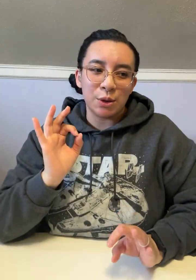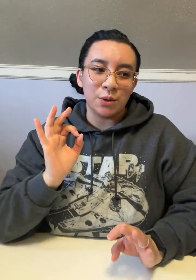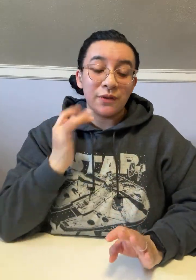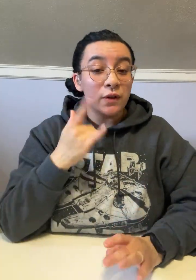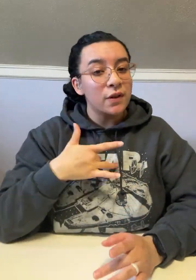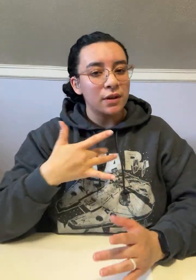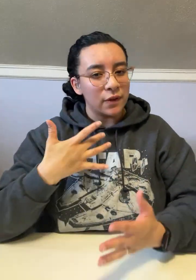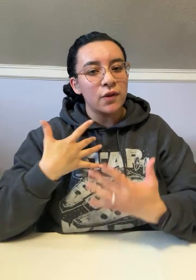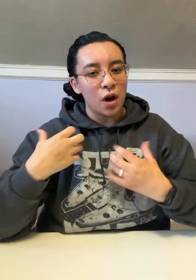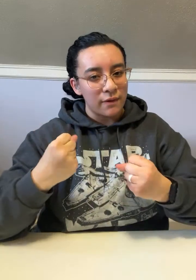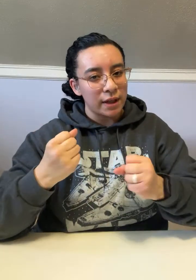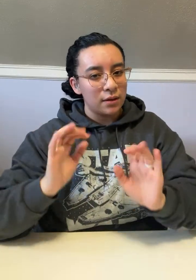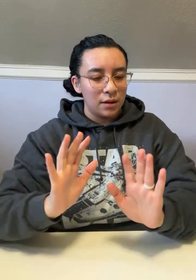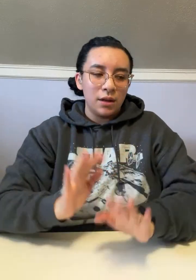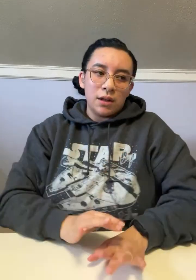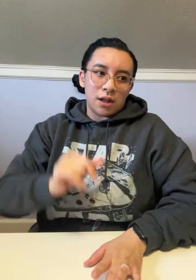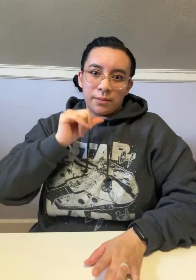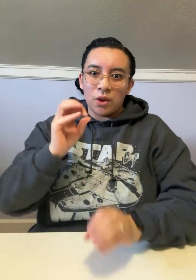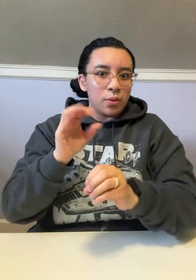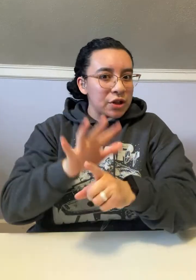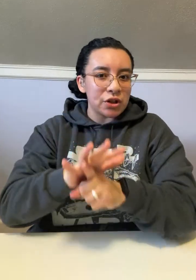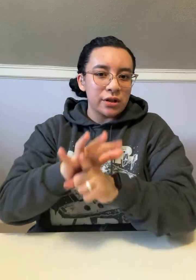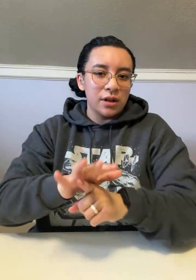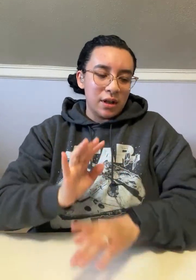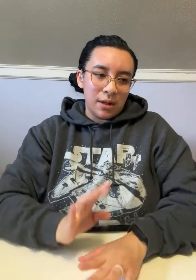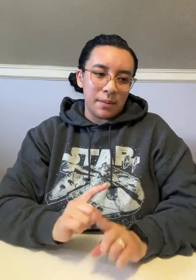if you feel confident, no pressure, but